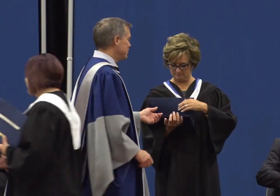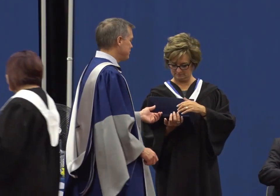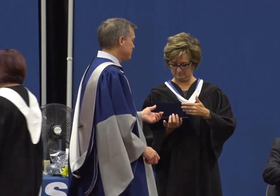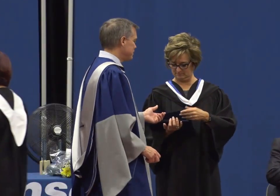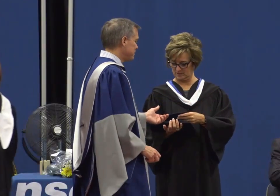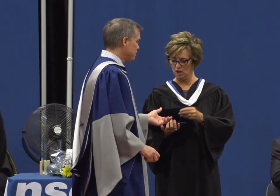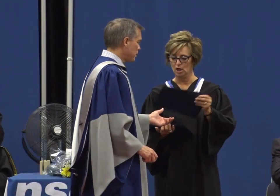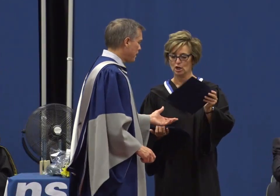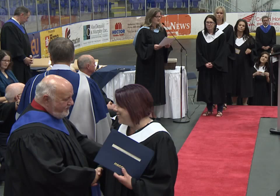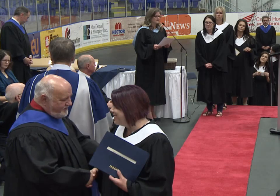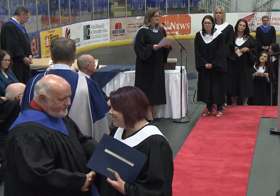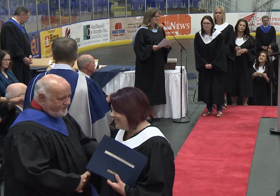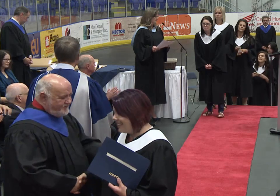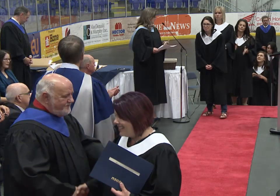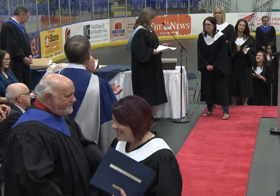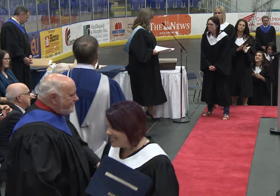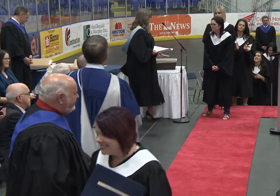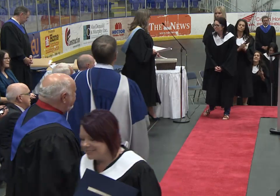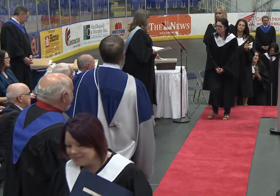Lauren McKenzie with honors.